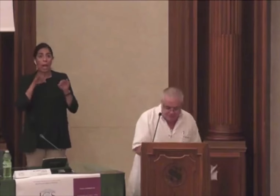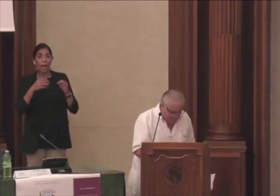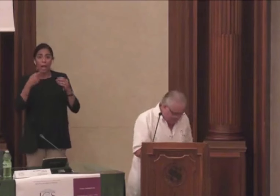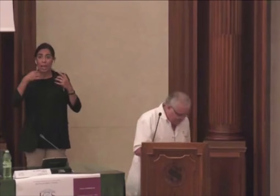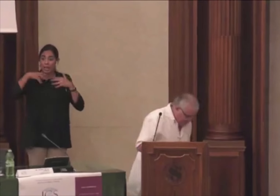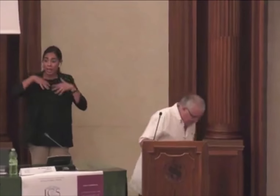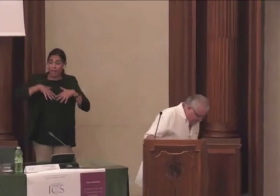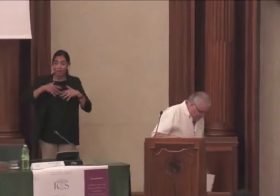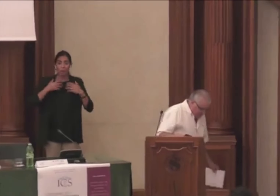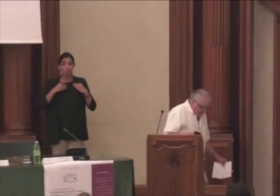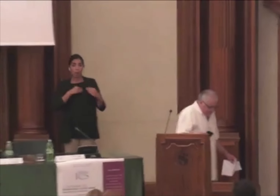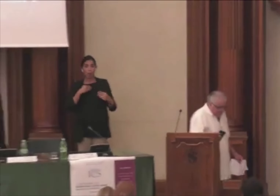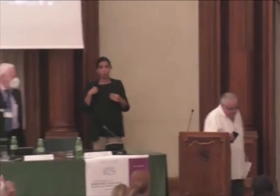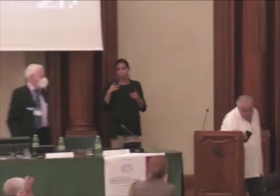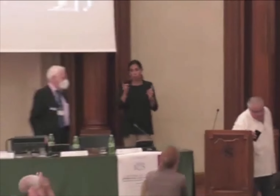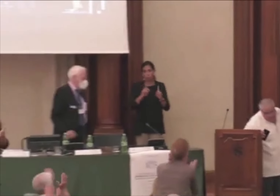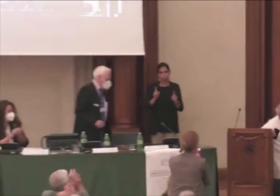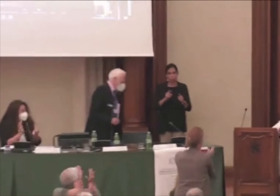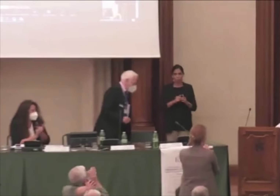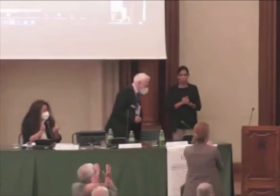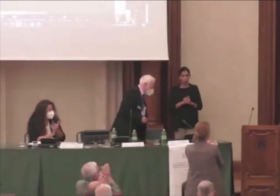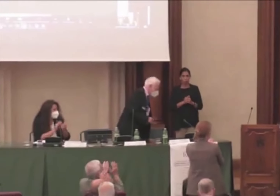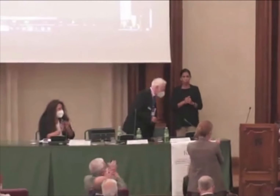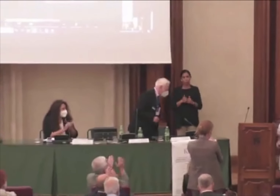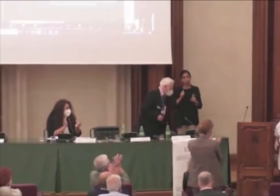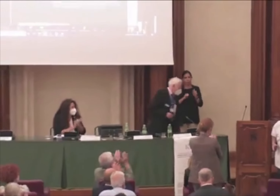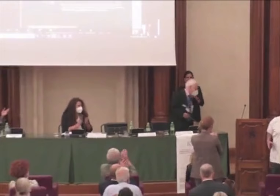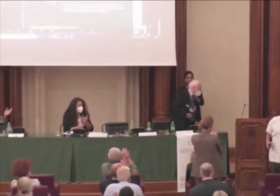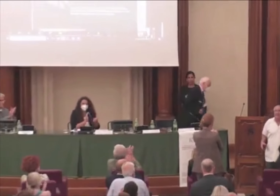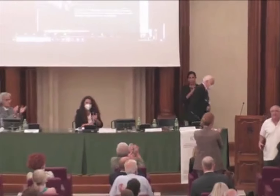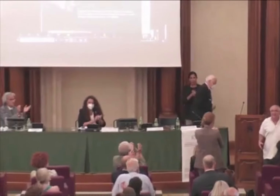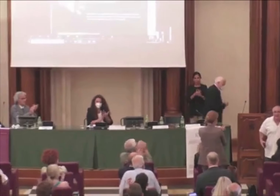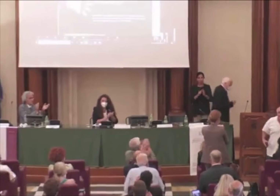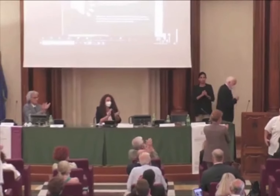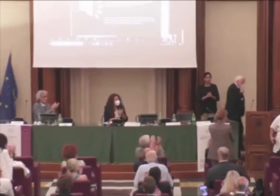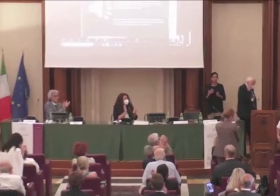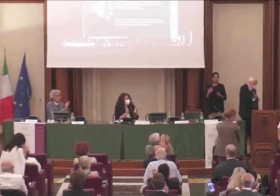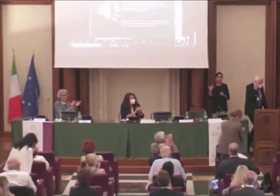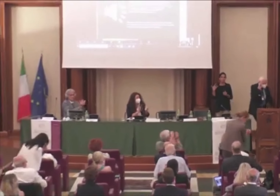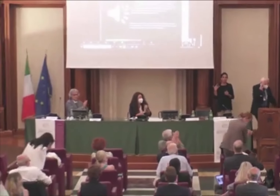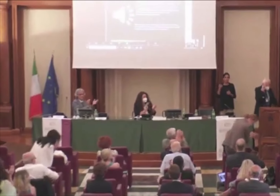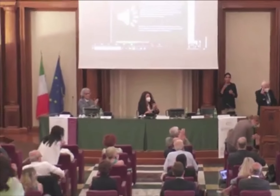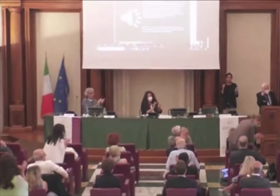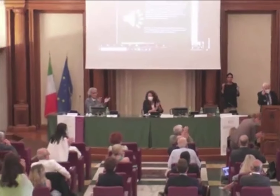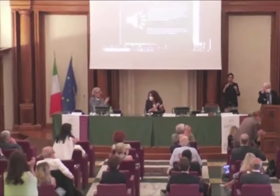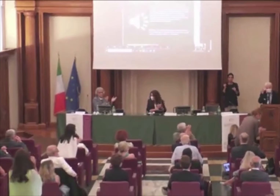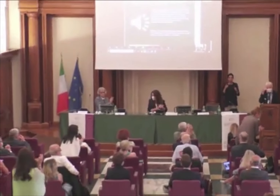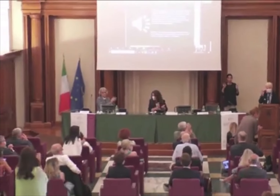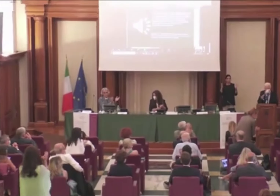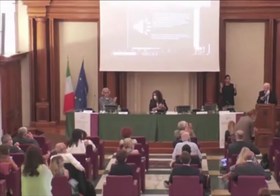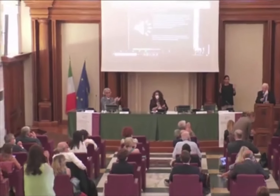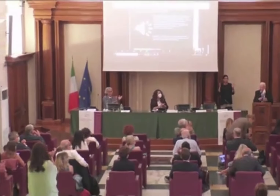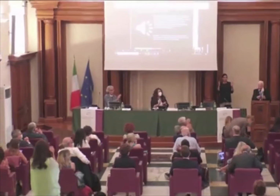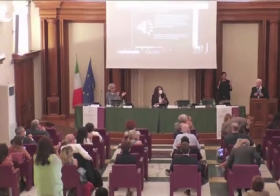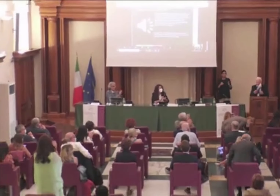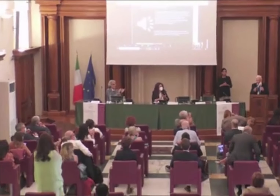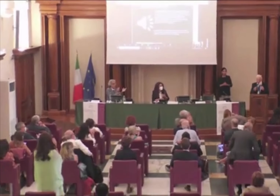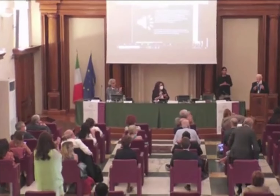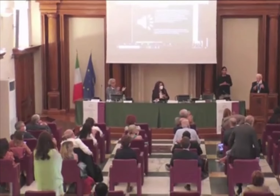get severe. I want to treat patients early. With this, I conclude. Enjoy the rest of the afternoon.